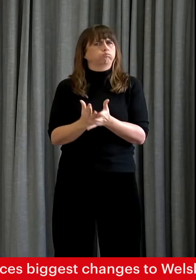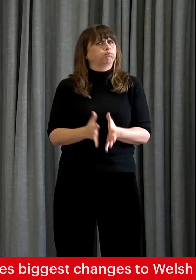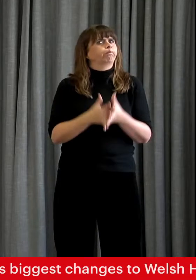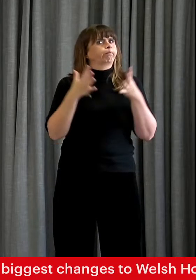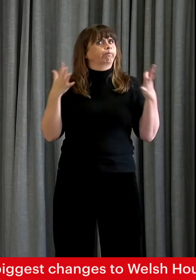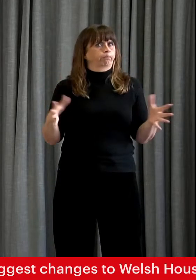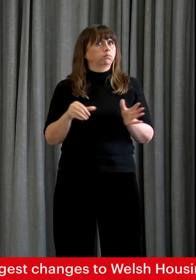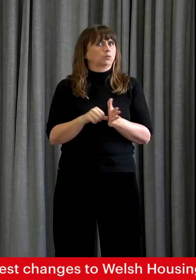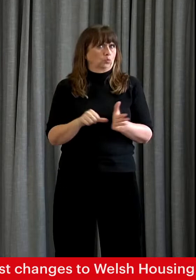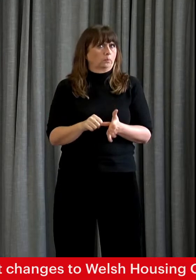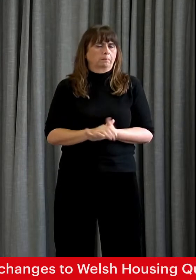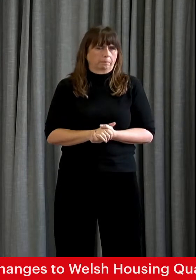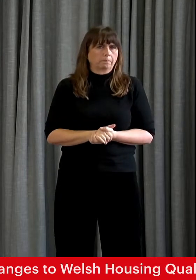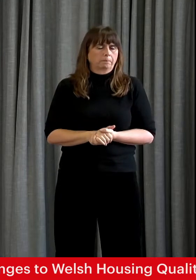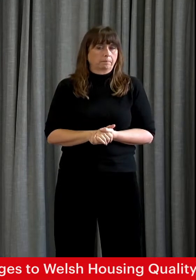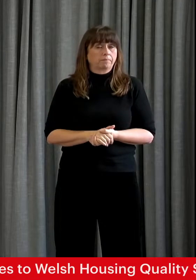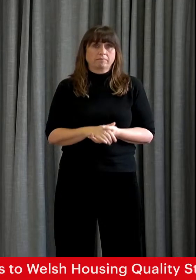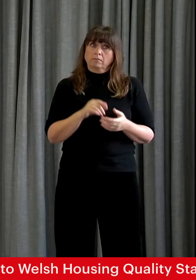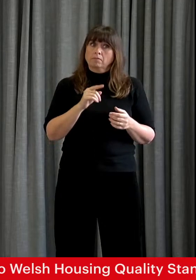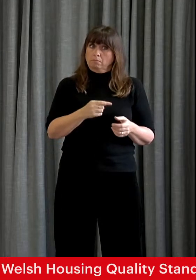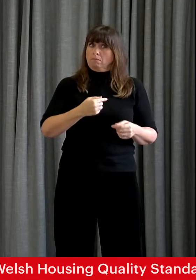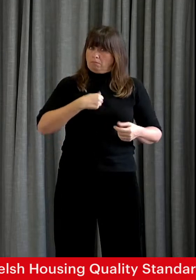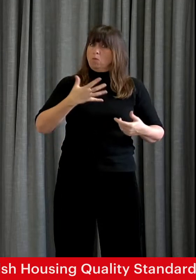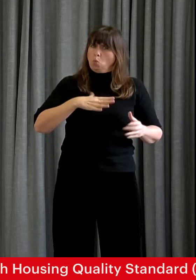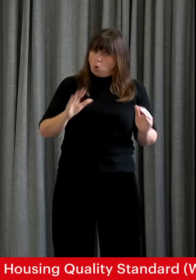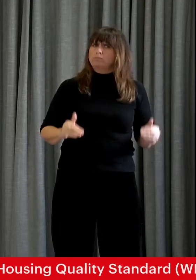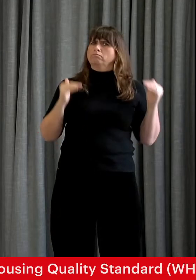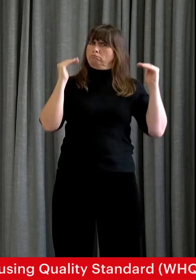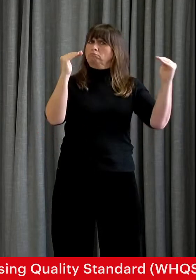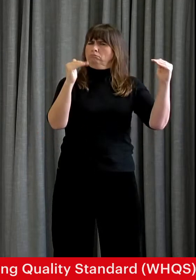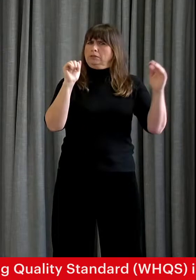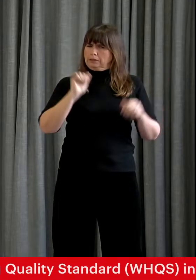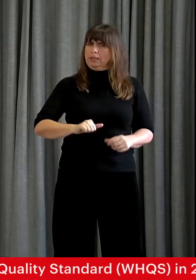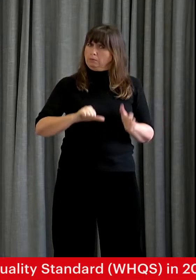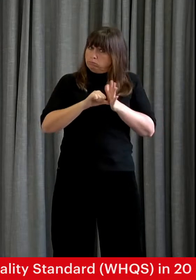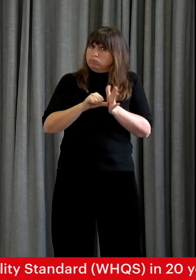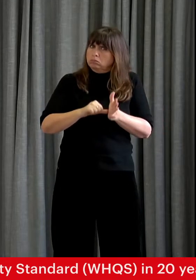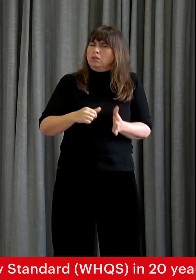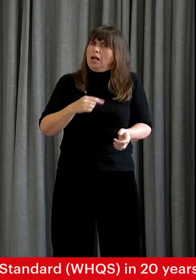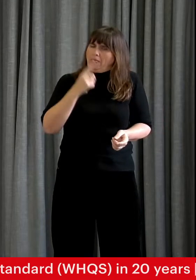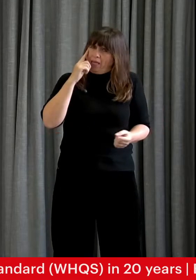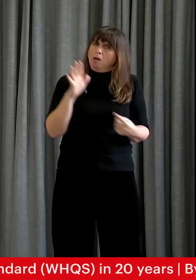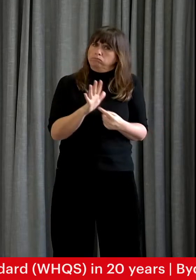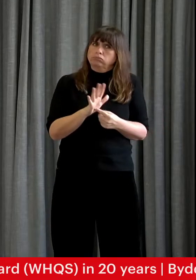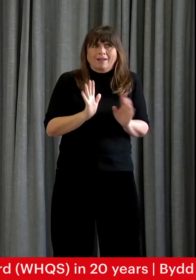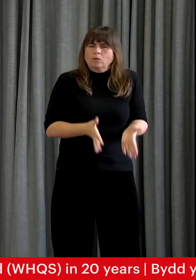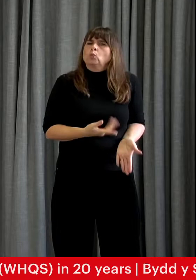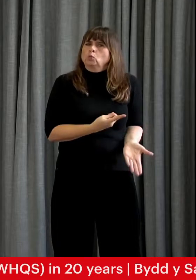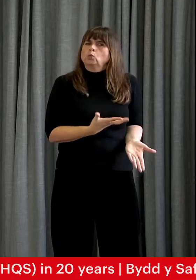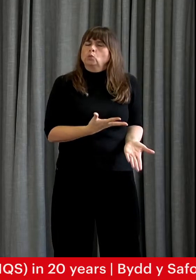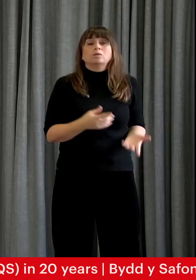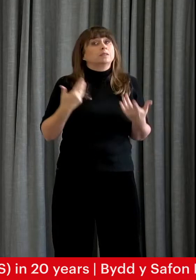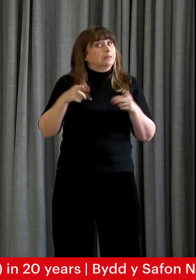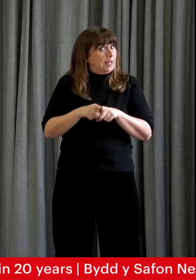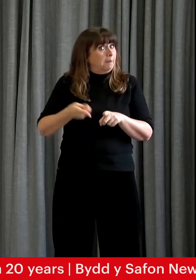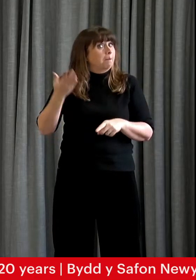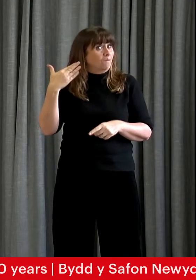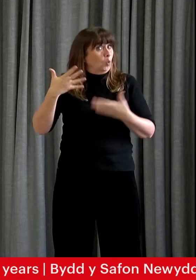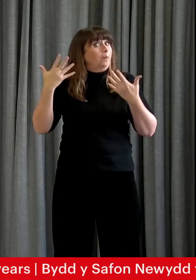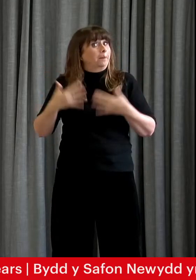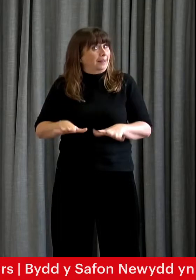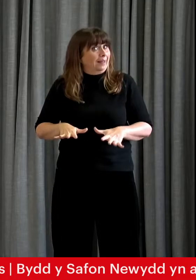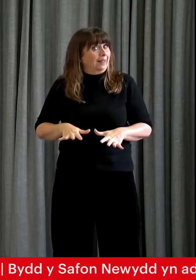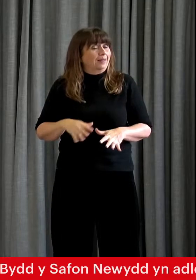This new standard is bold and achievable, and it is deliberately demanding. However, we've done it before, and together